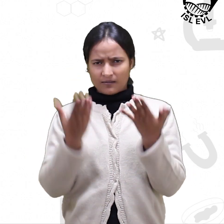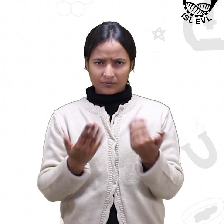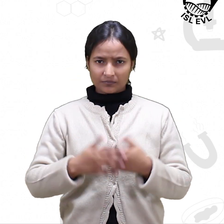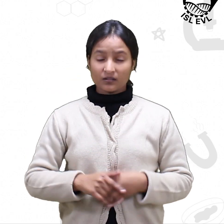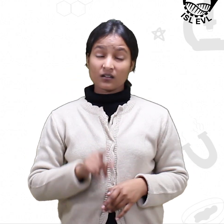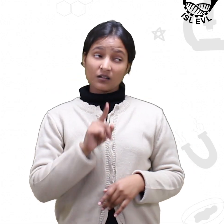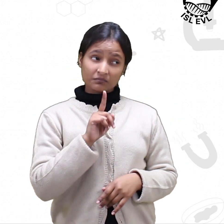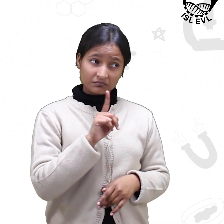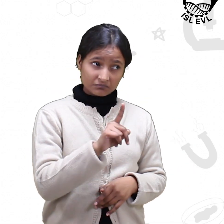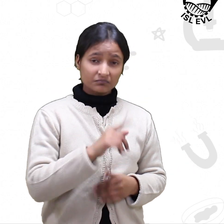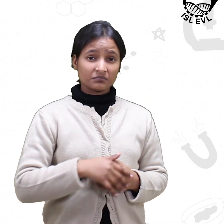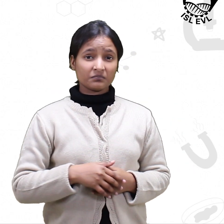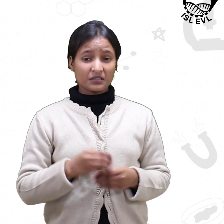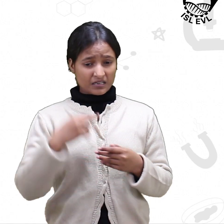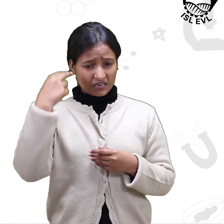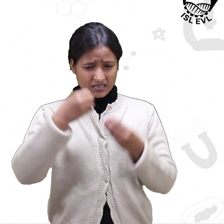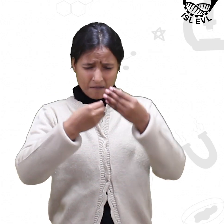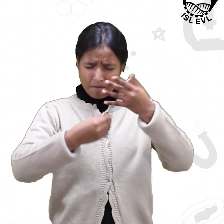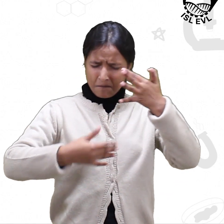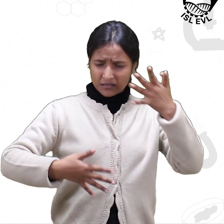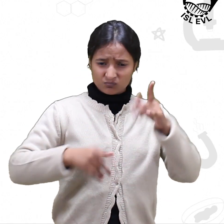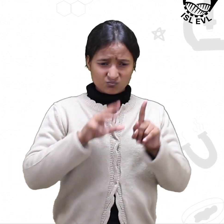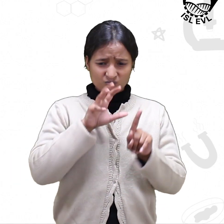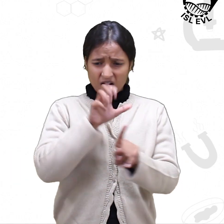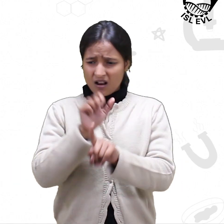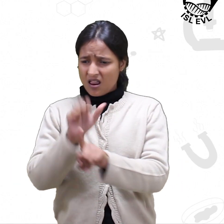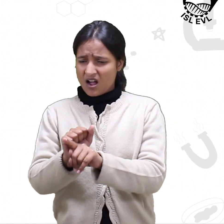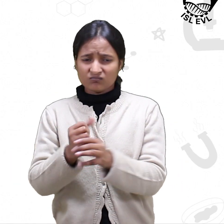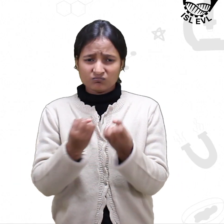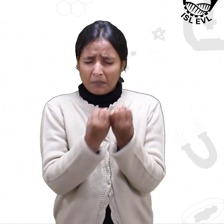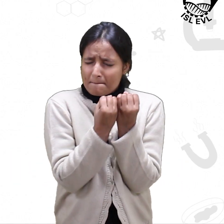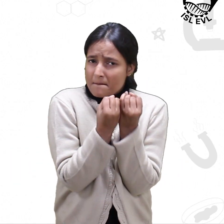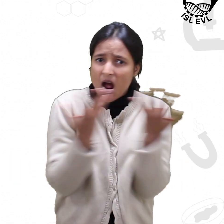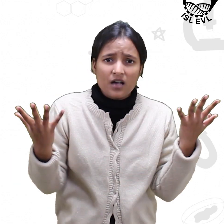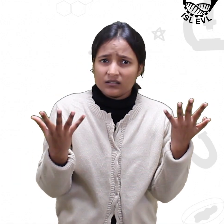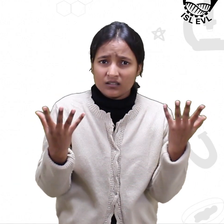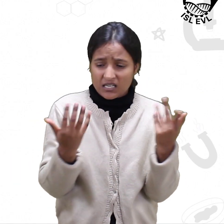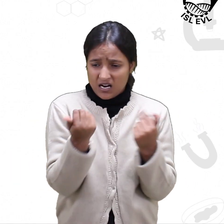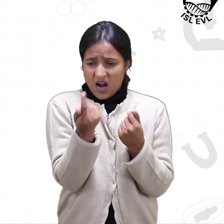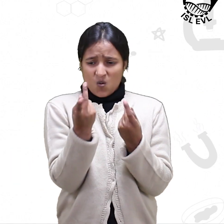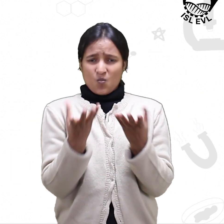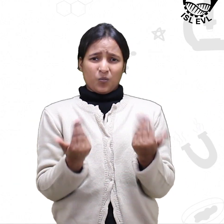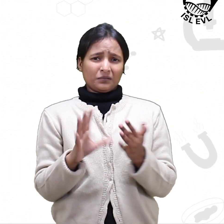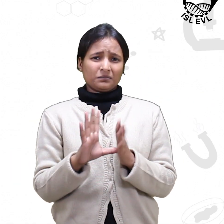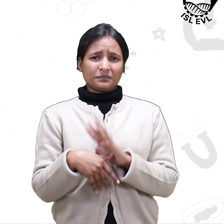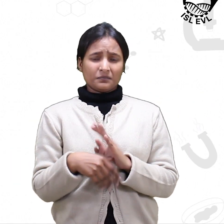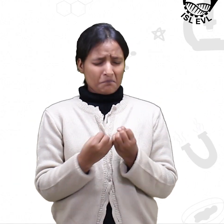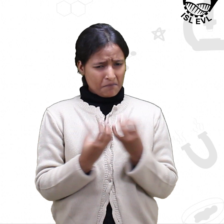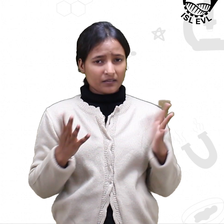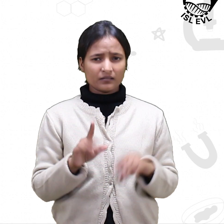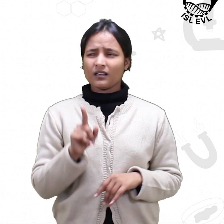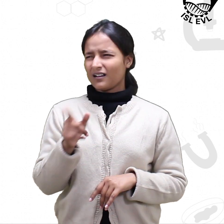there are really an unlimited number of causes of paralysis. Dr. Vasu said, it is